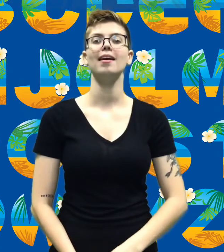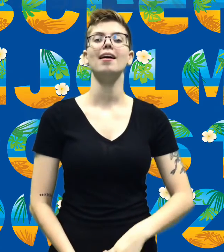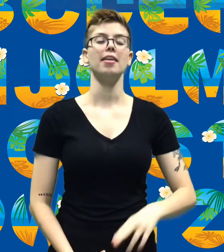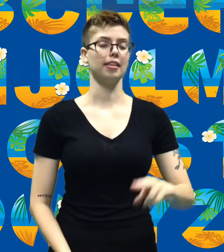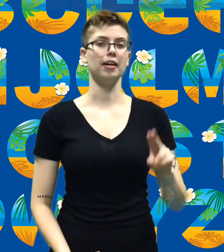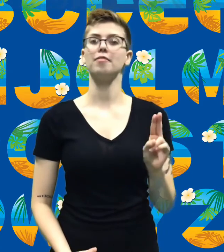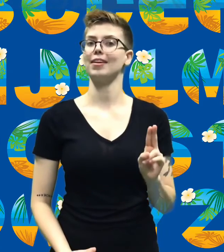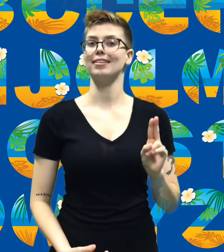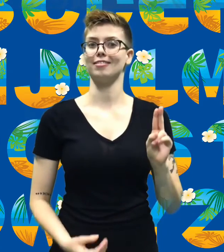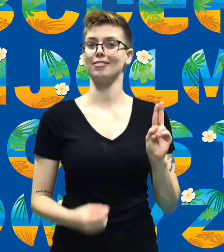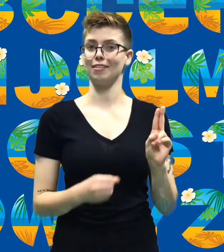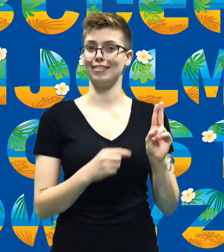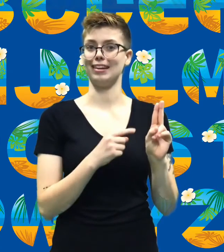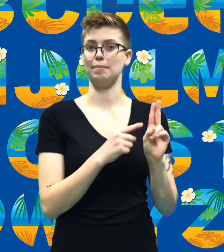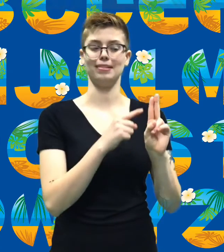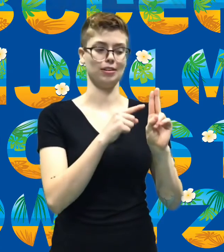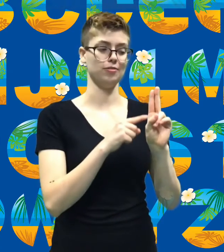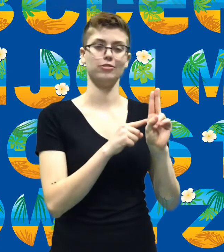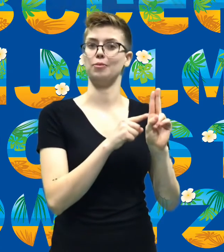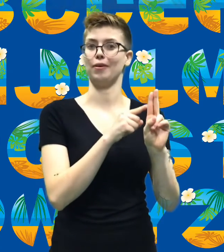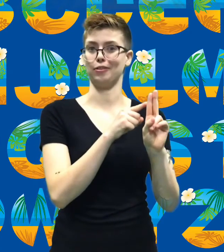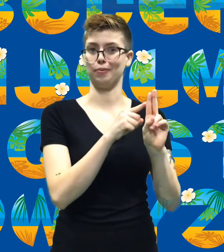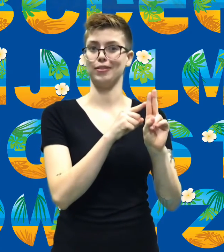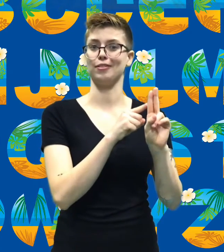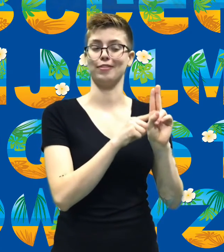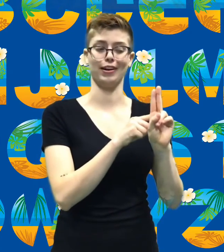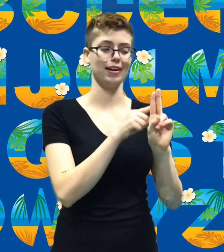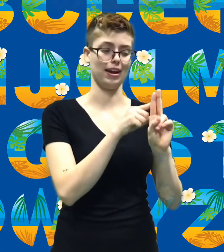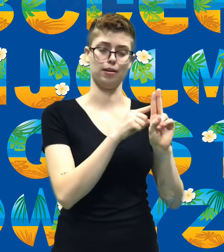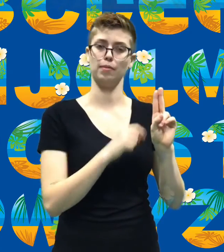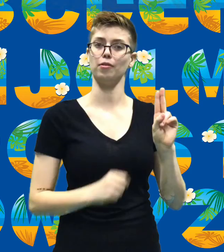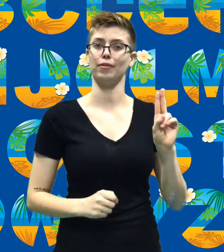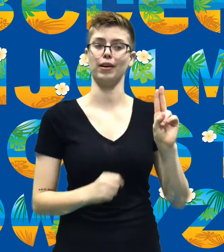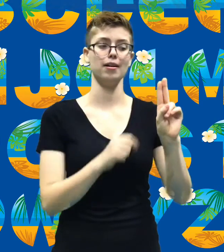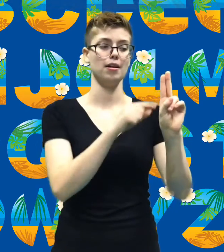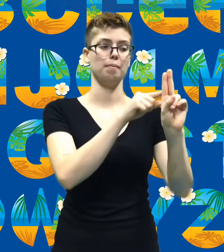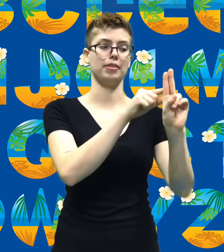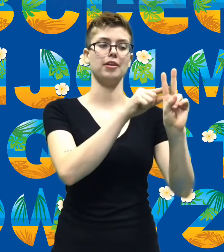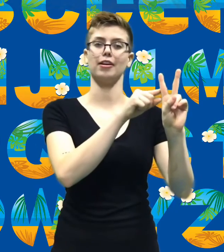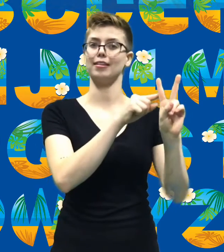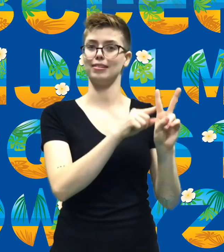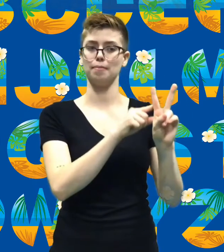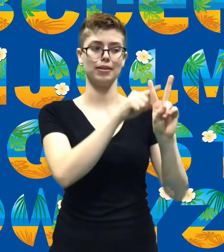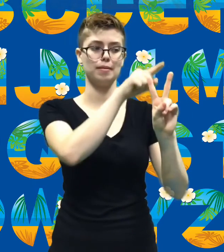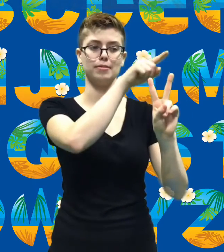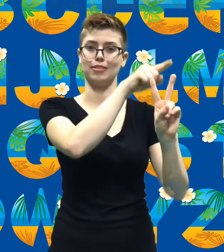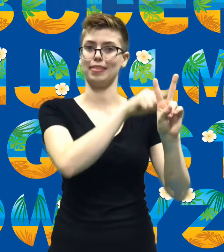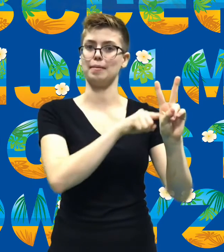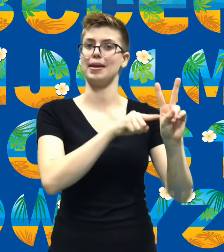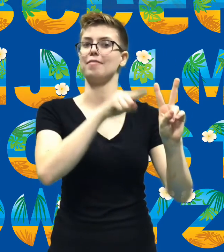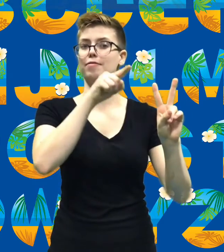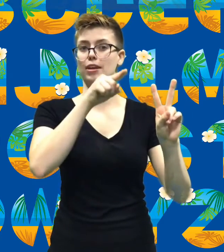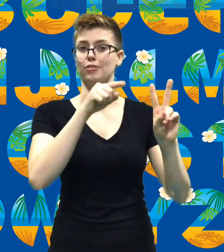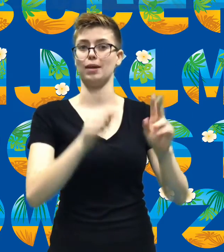The letter V starts off the same as U, so you point your pointer finger and your middle finger, but then you're going to separate them so that they make a V shape.